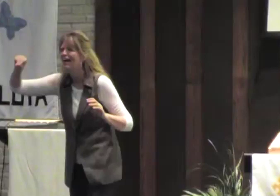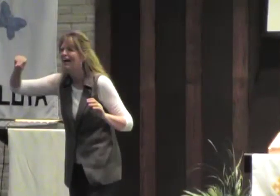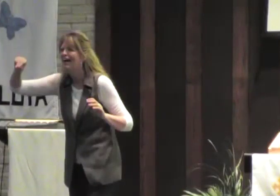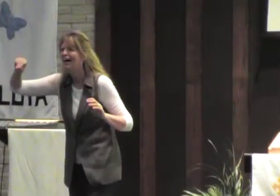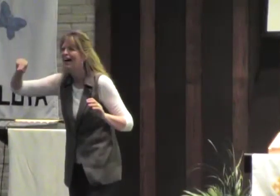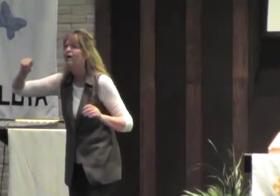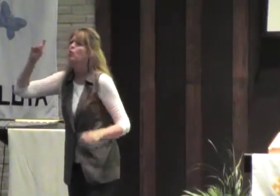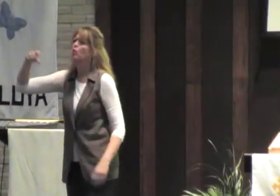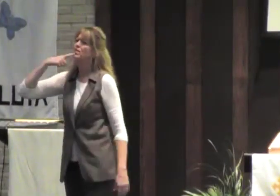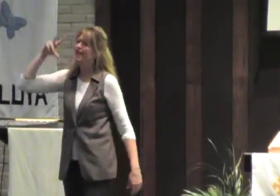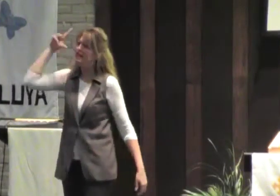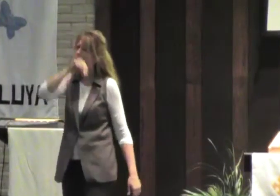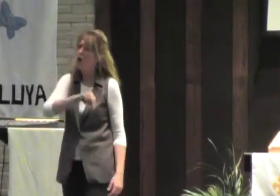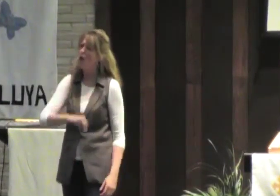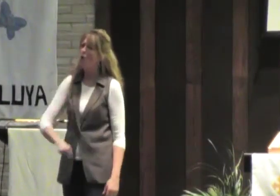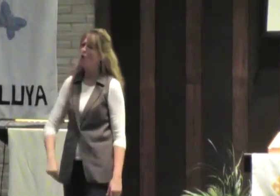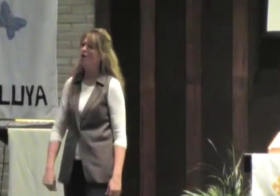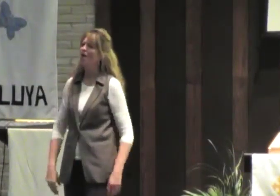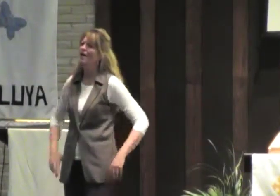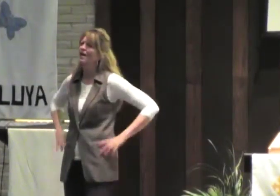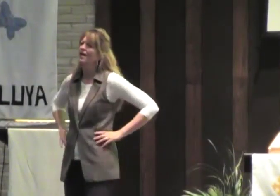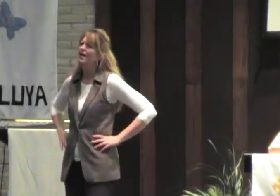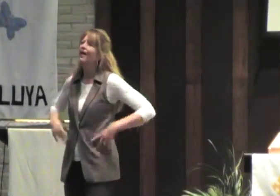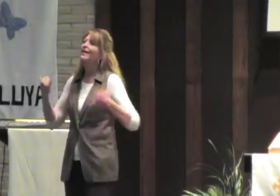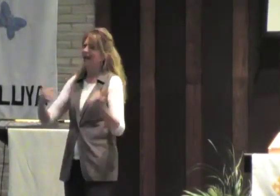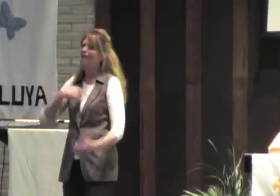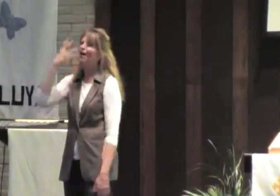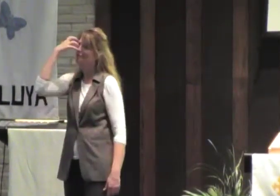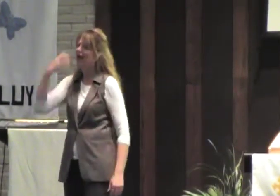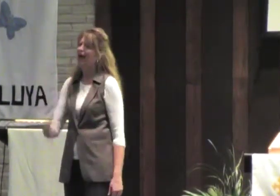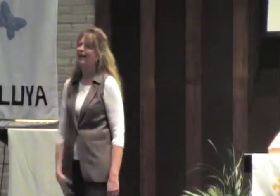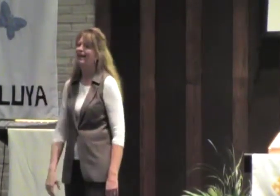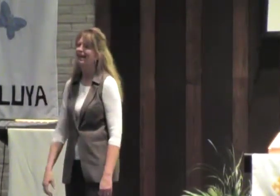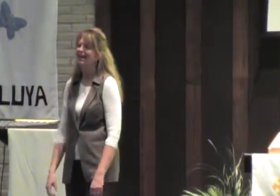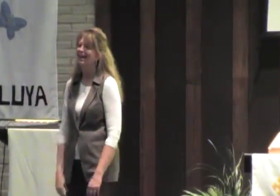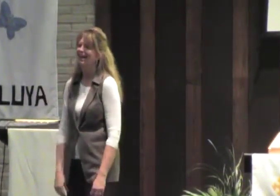no? You're supposed to say no. Okay, now I'm mad.